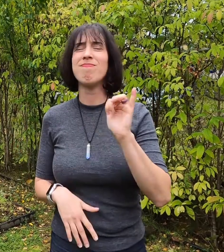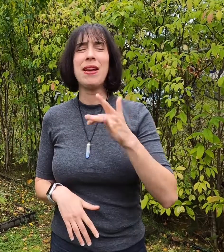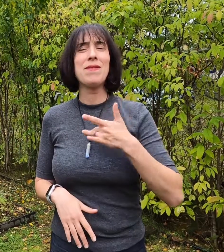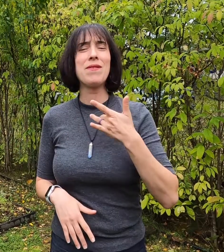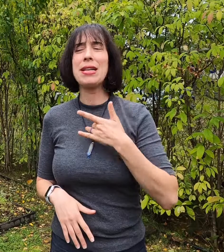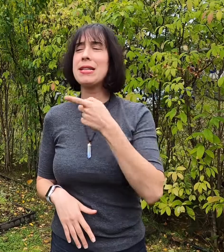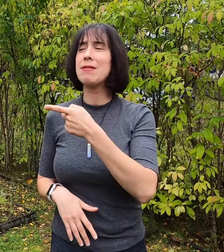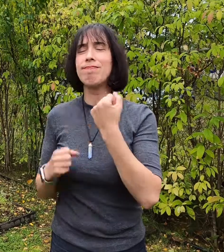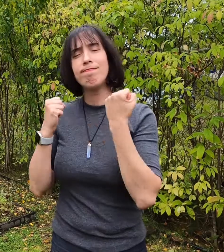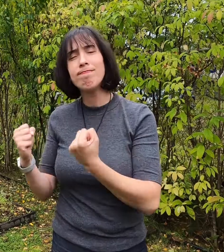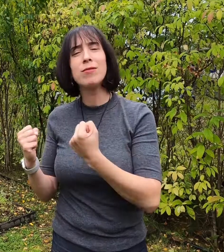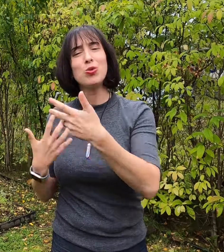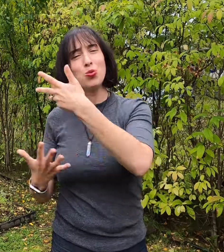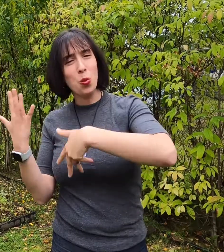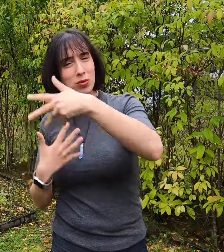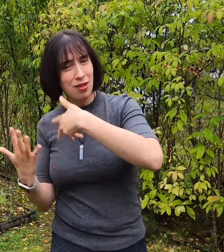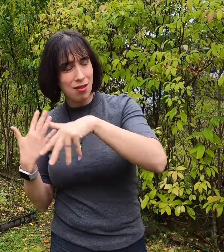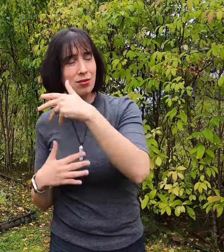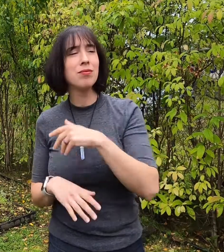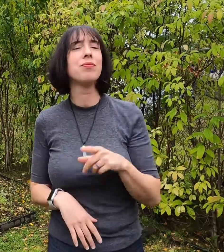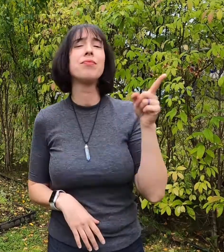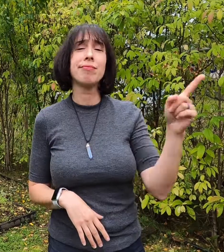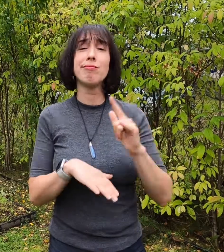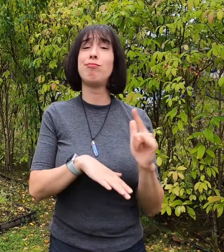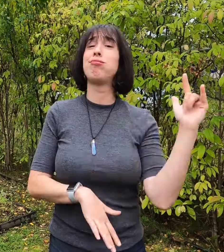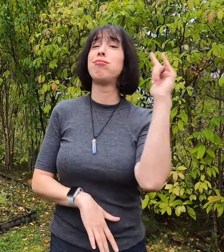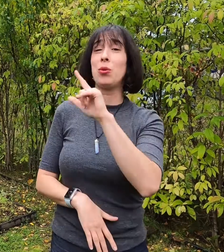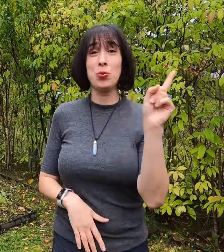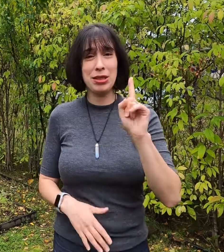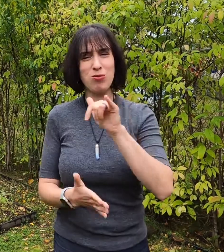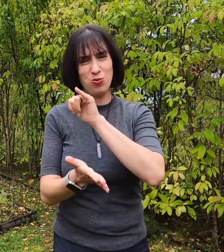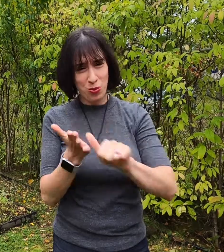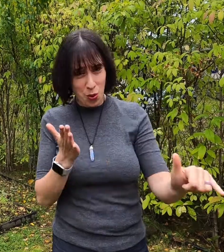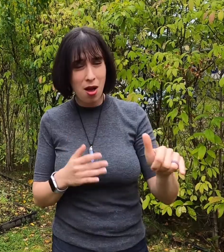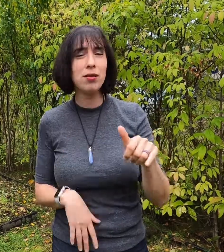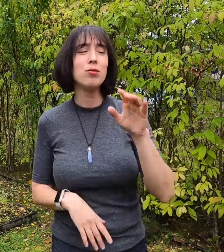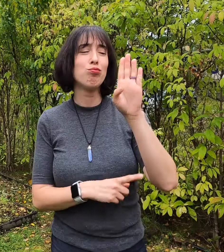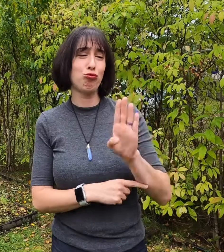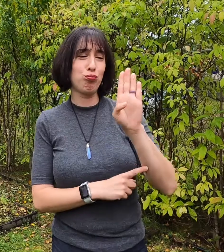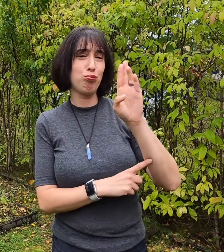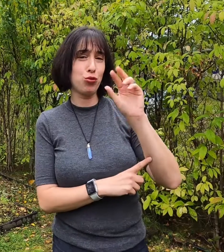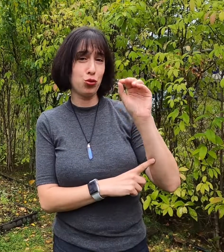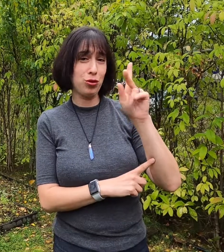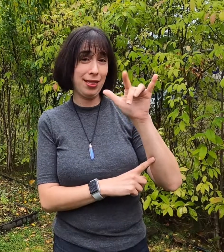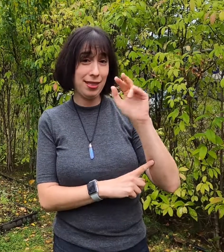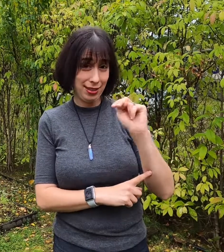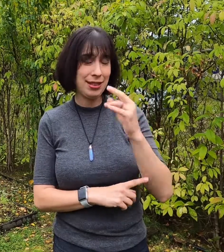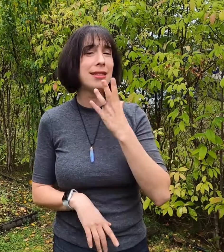and she felt as though they were more of a social club. So she traveled to New York and attended the Brooklyn Hebrew